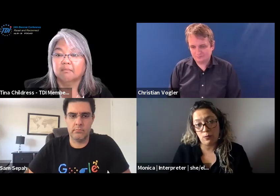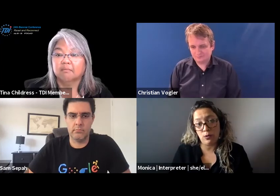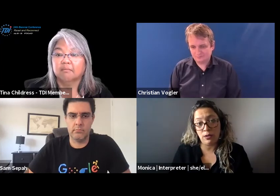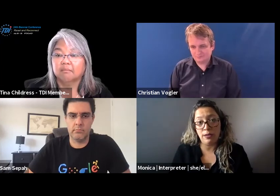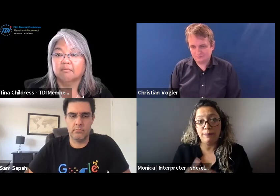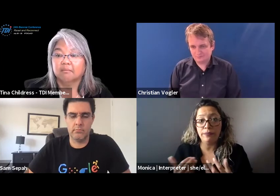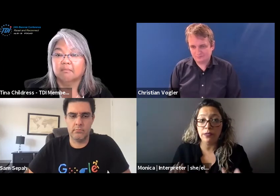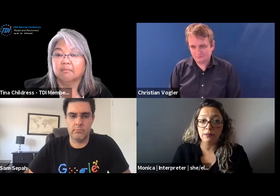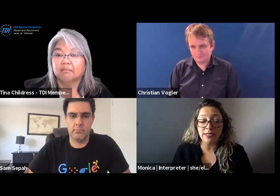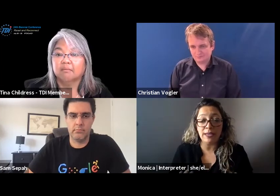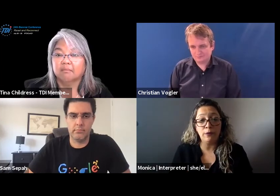for disabled folks.